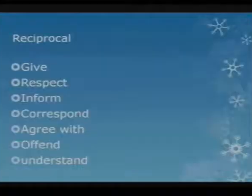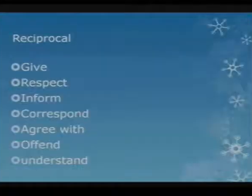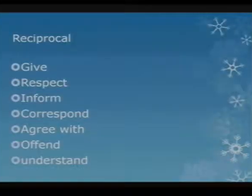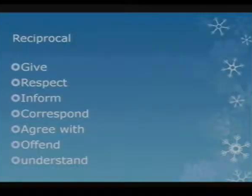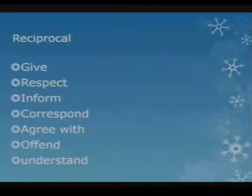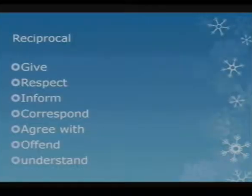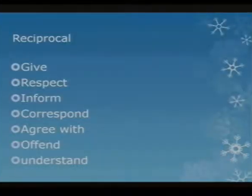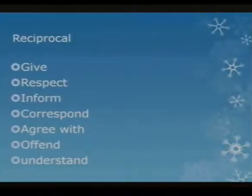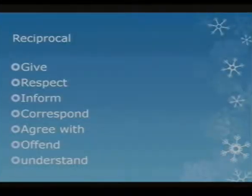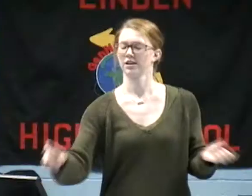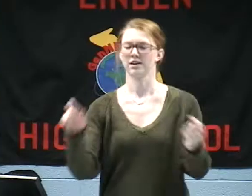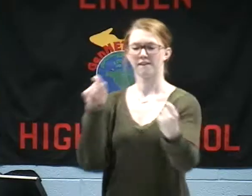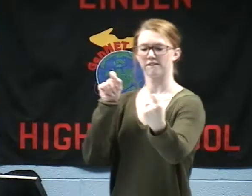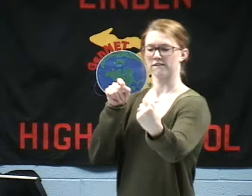Oopsie.